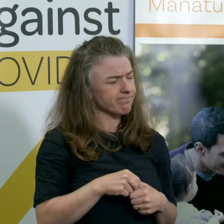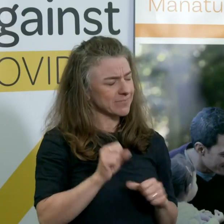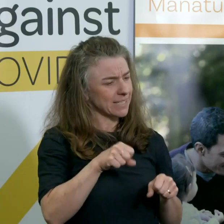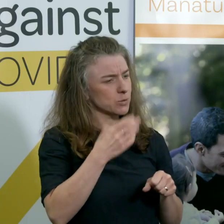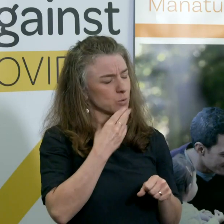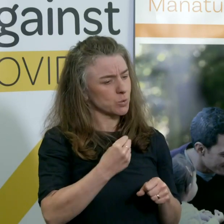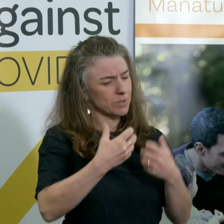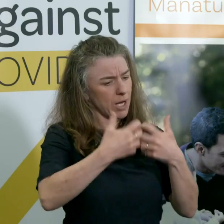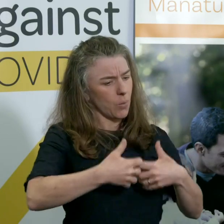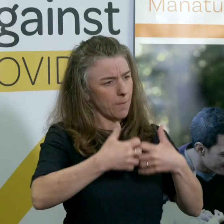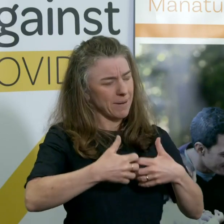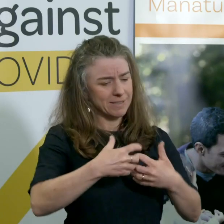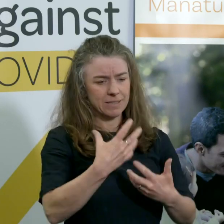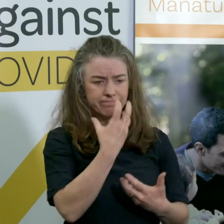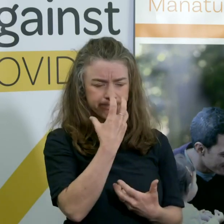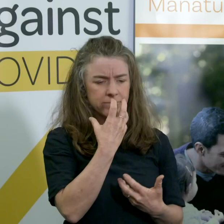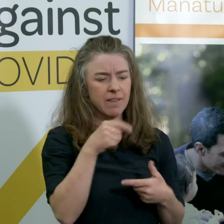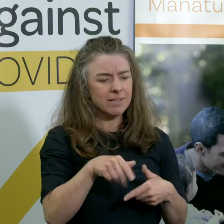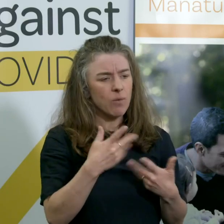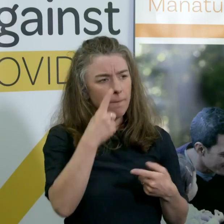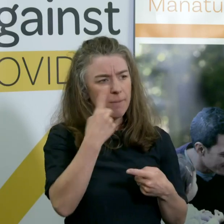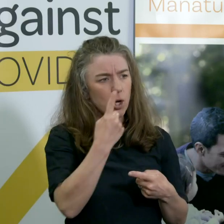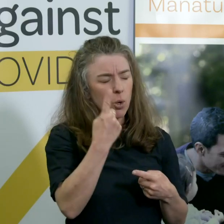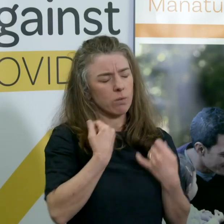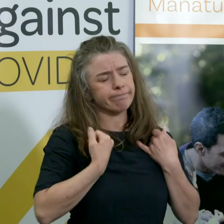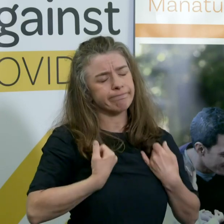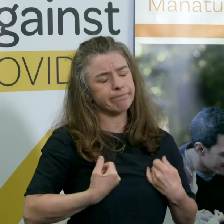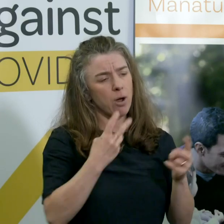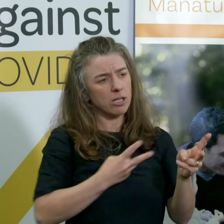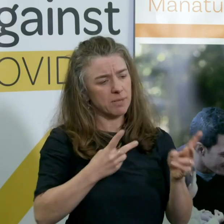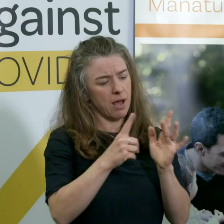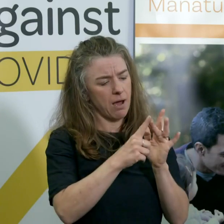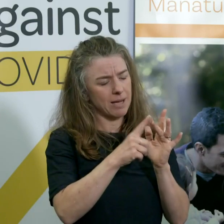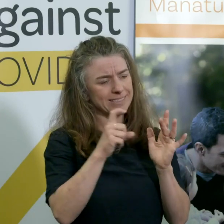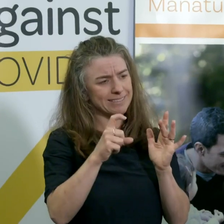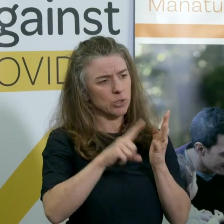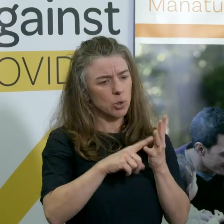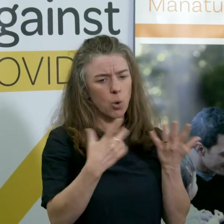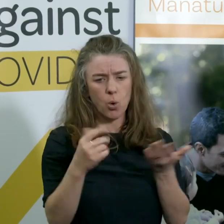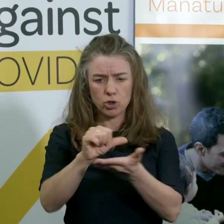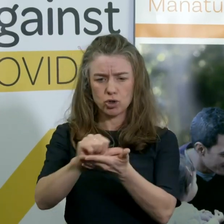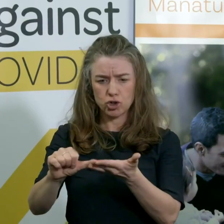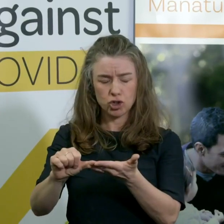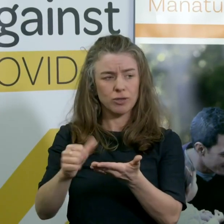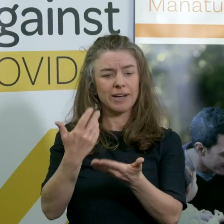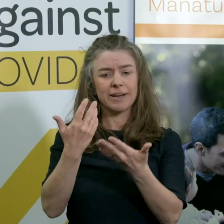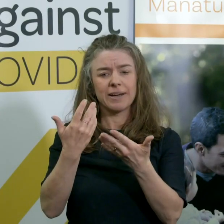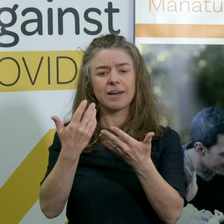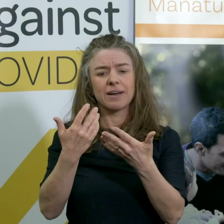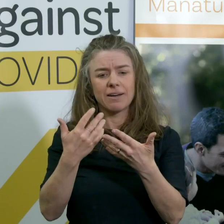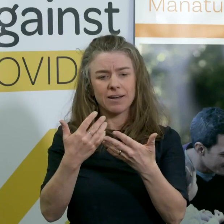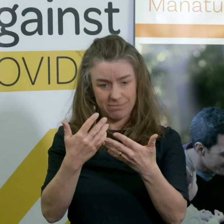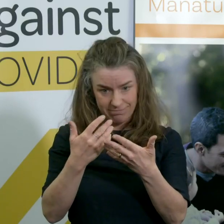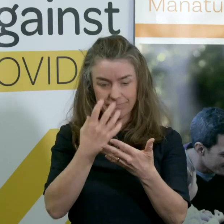to be in use because they are people who are in intensive care or having surgery, so they're in theatres or post-op areas. We're